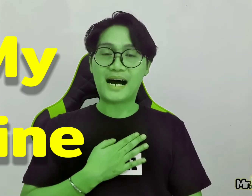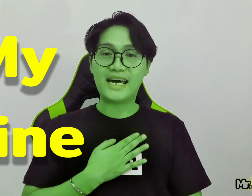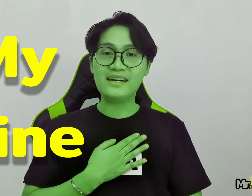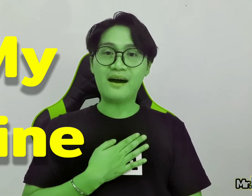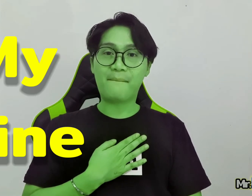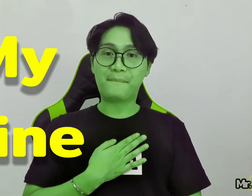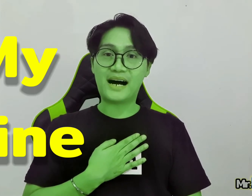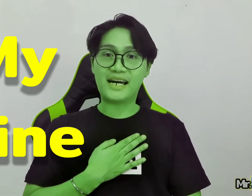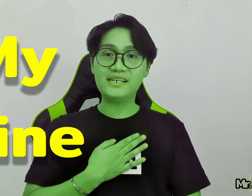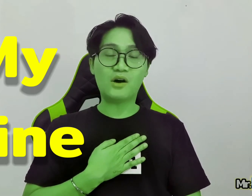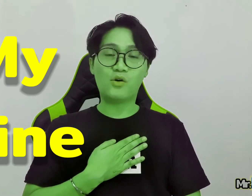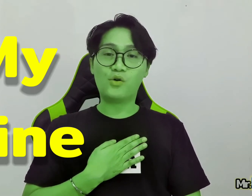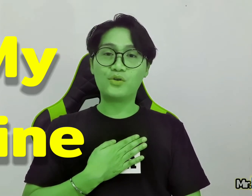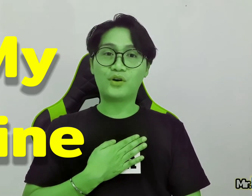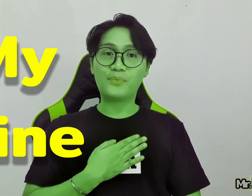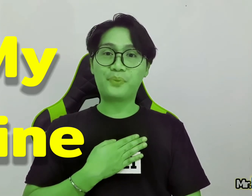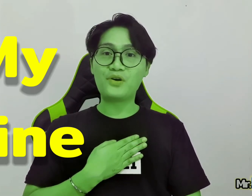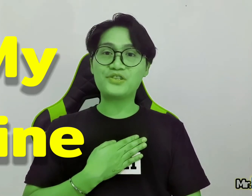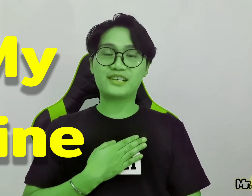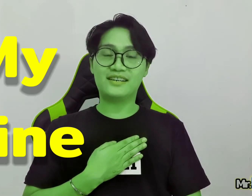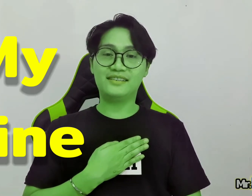my, mine, own, or personal.